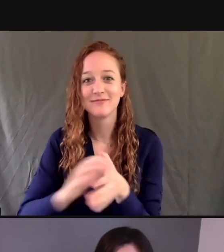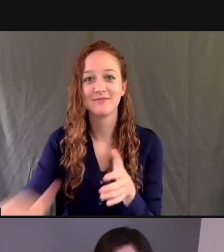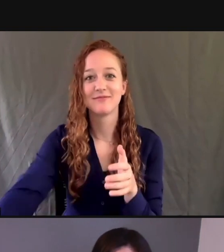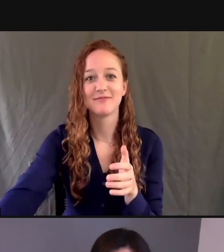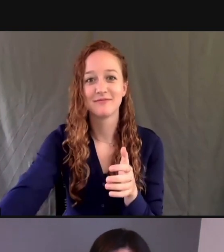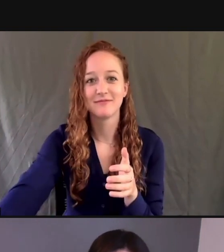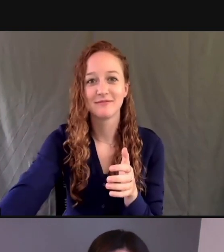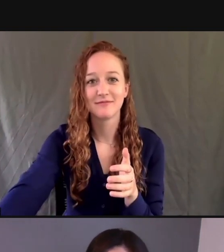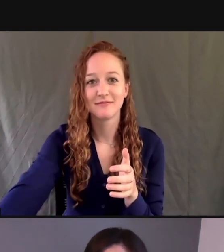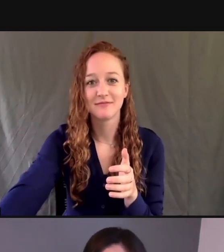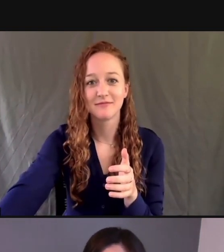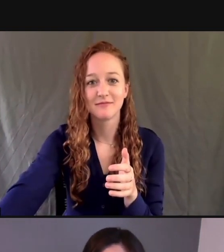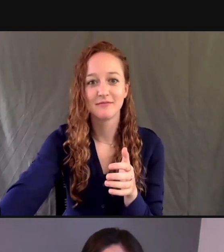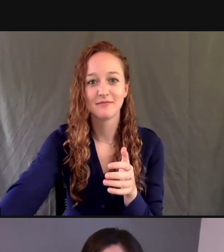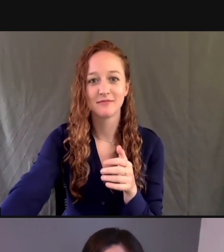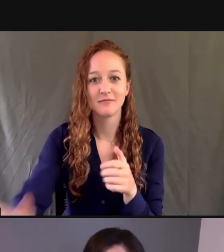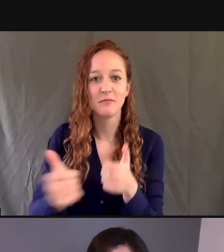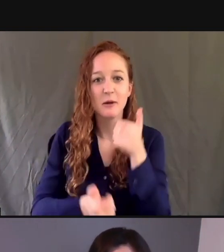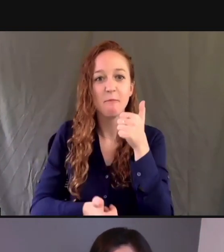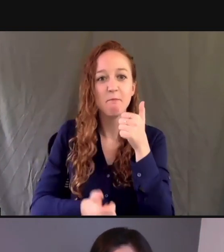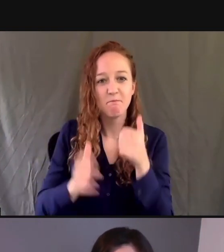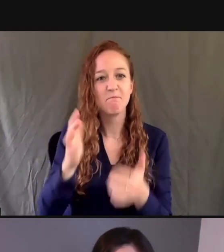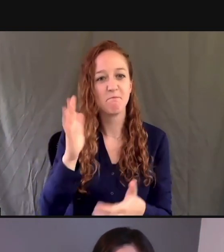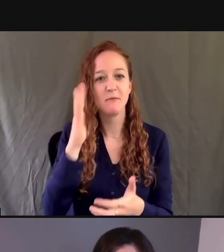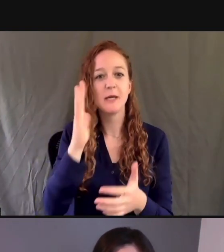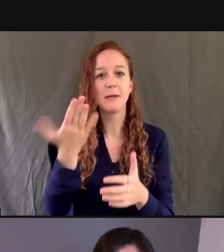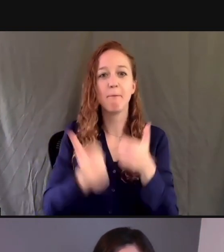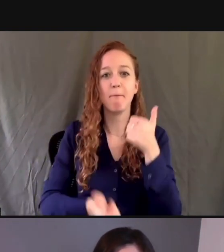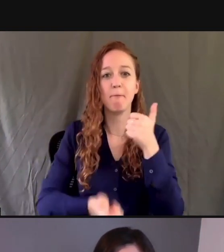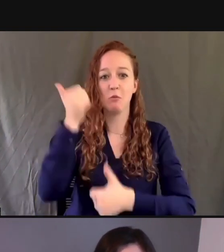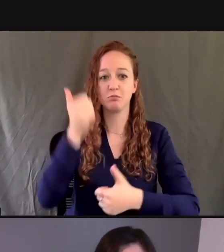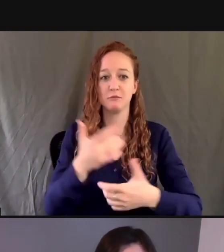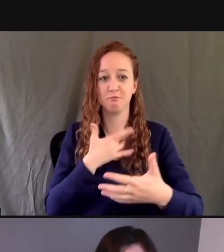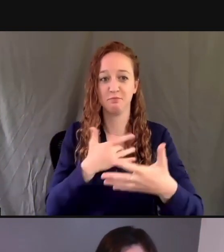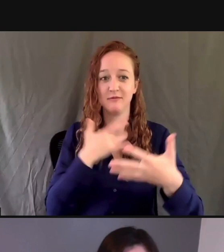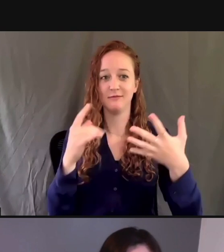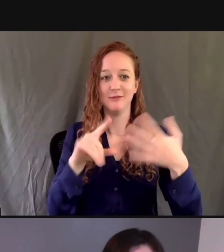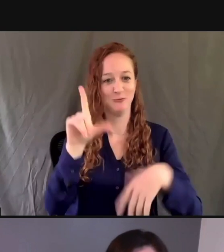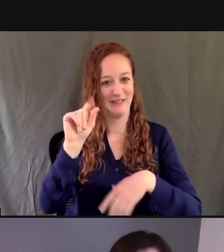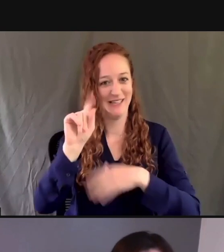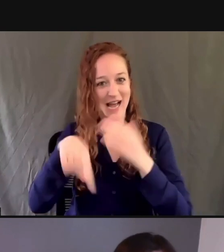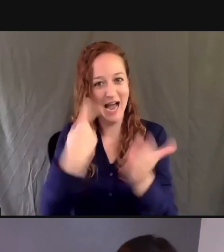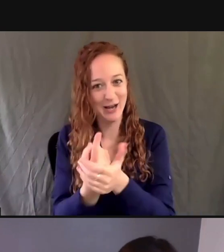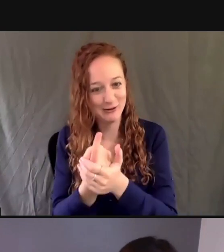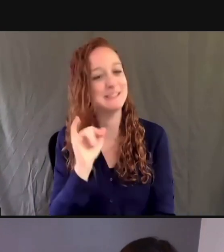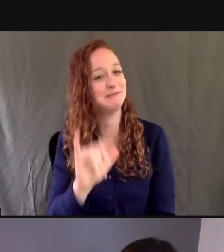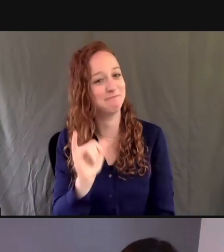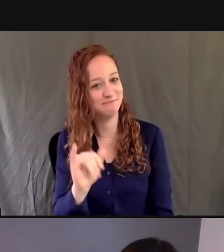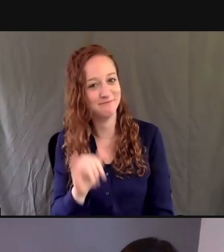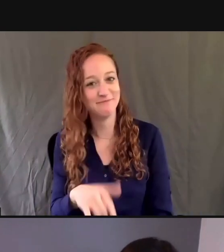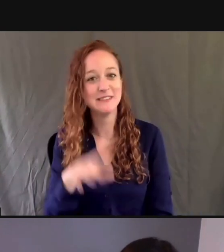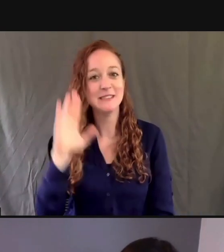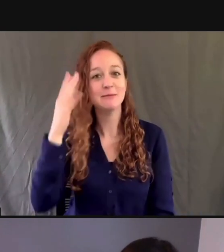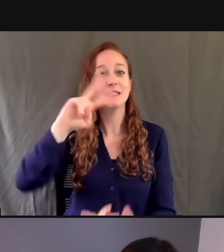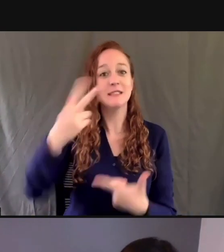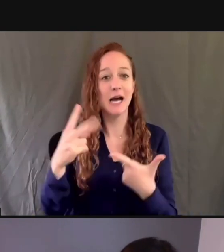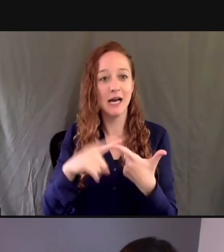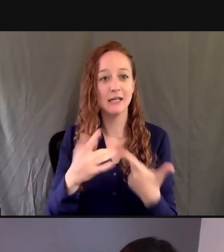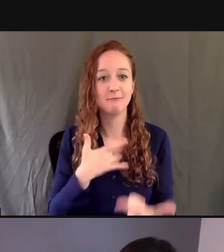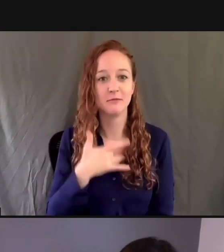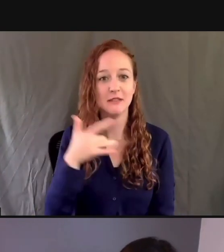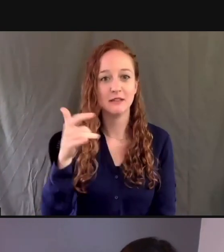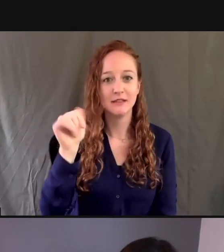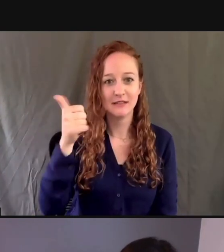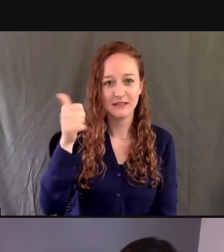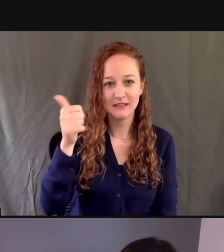takes for us to do this from start to finish? 30 minutes, an hour, 2 hours, 4 hours, 8 hours, 10 hours, 15 hours,